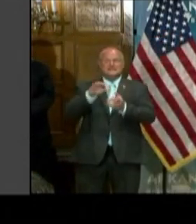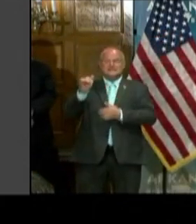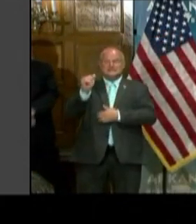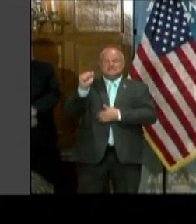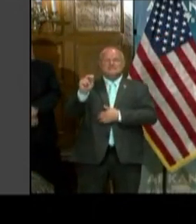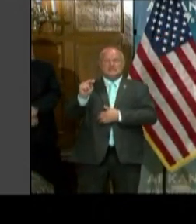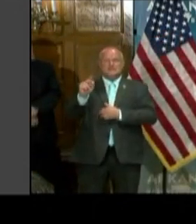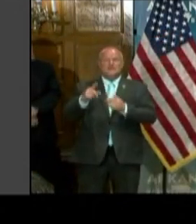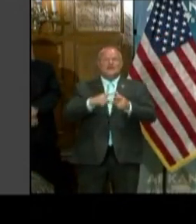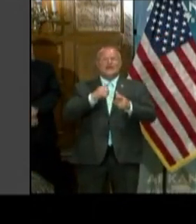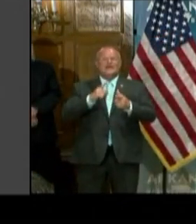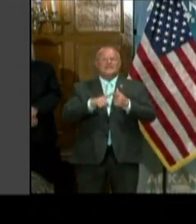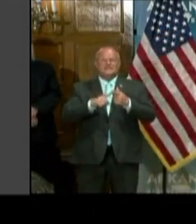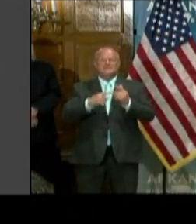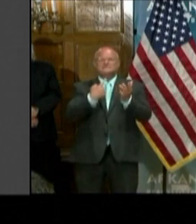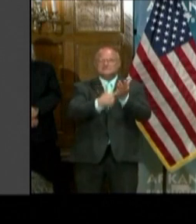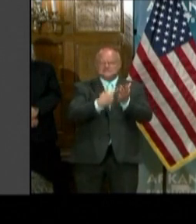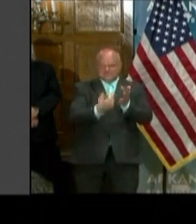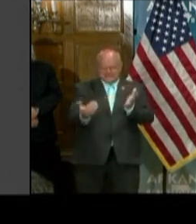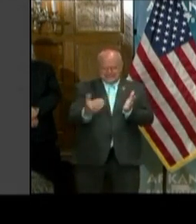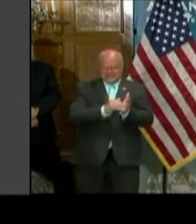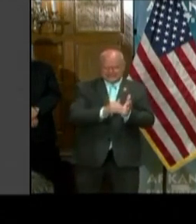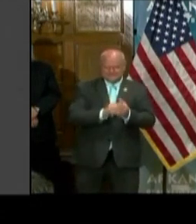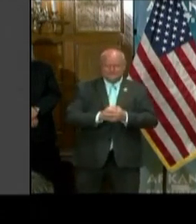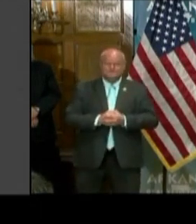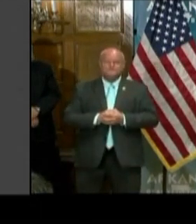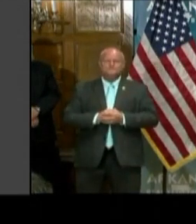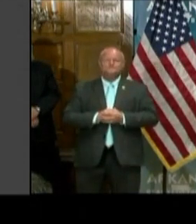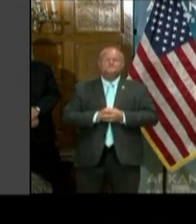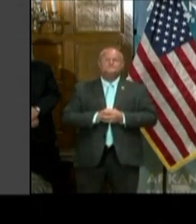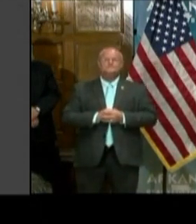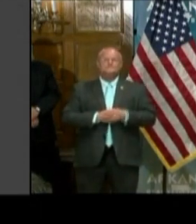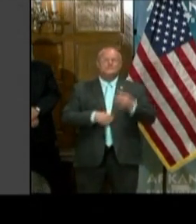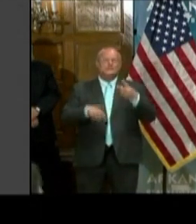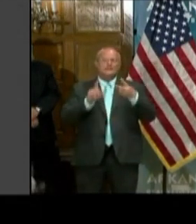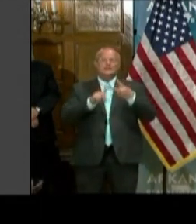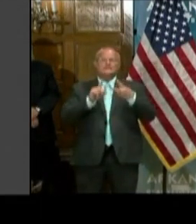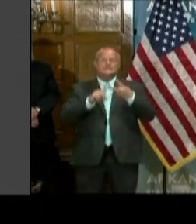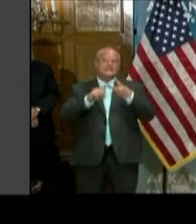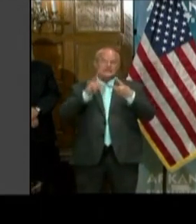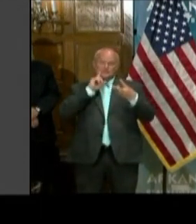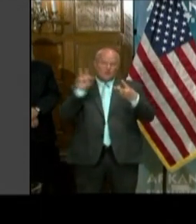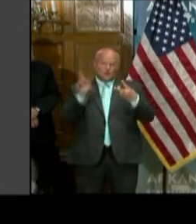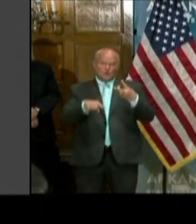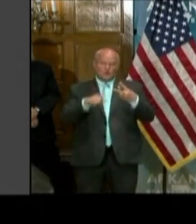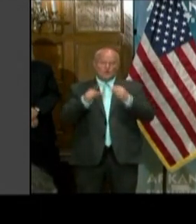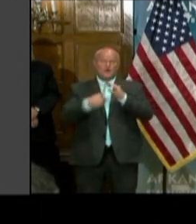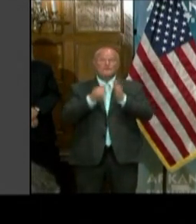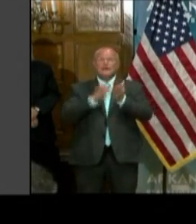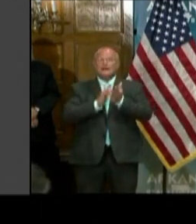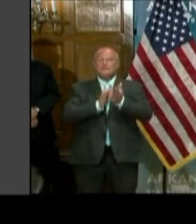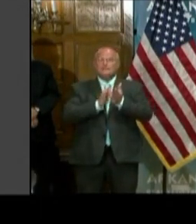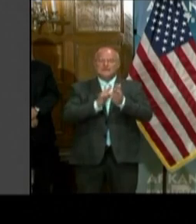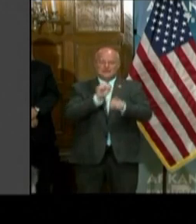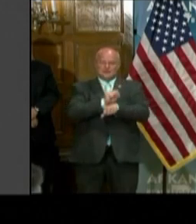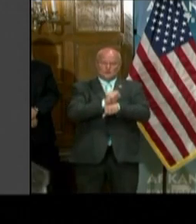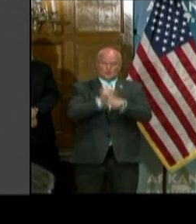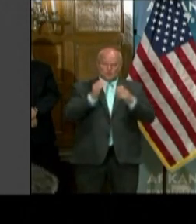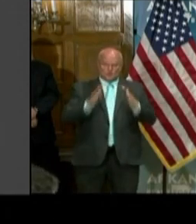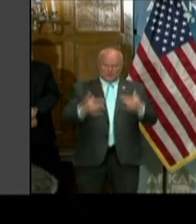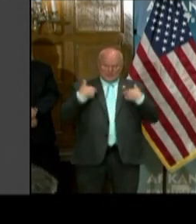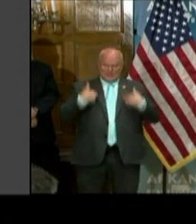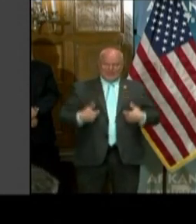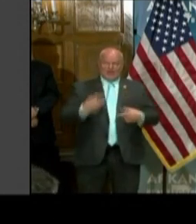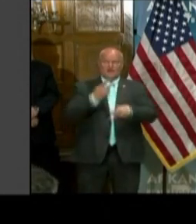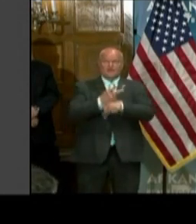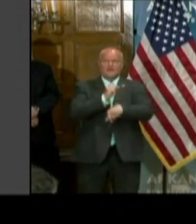they'll be able to readdress that. The second executive order is on medical workers,